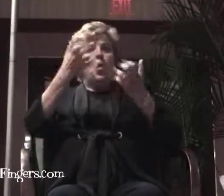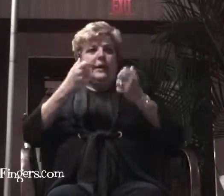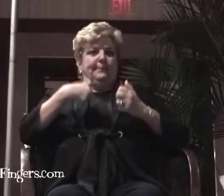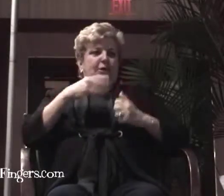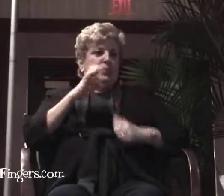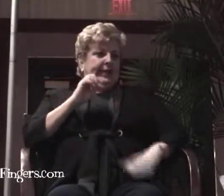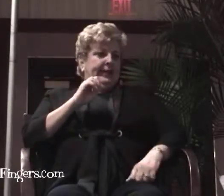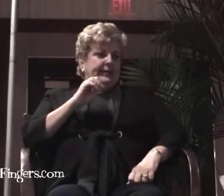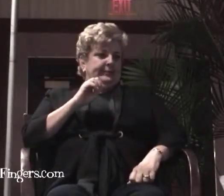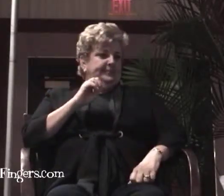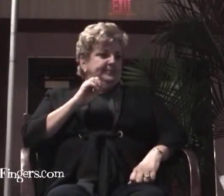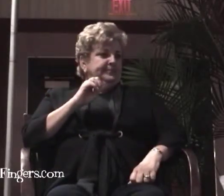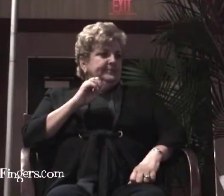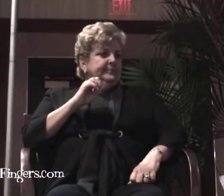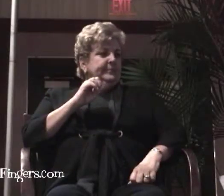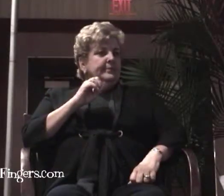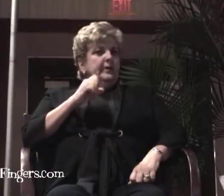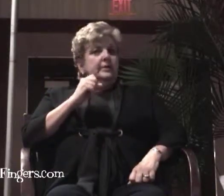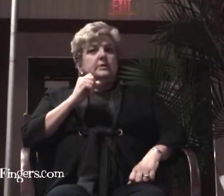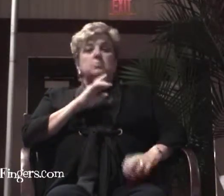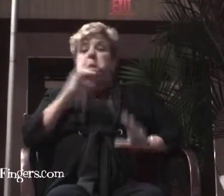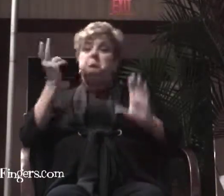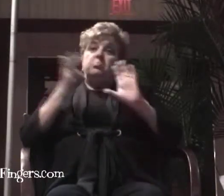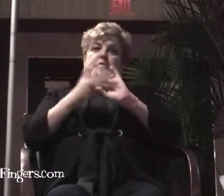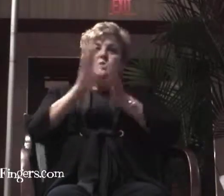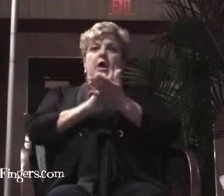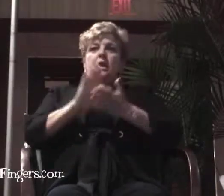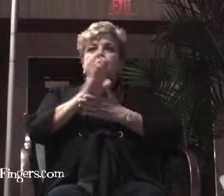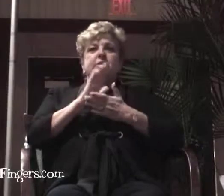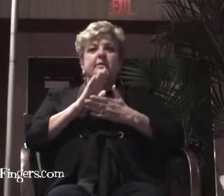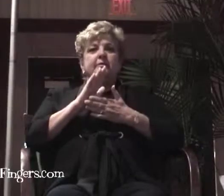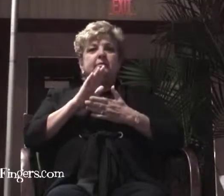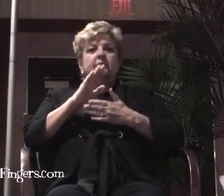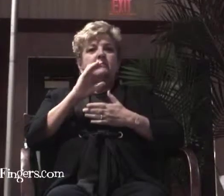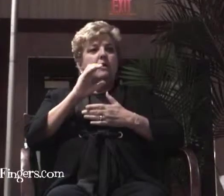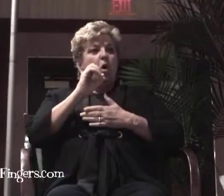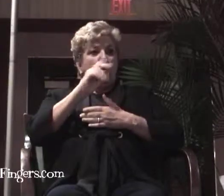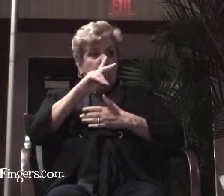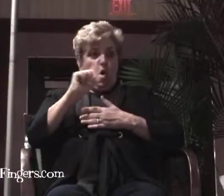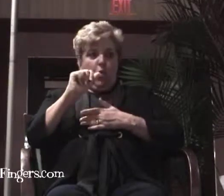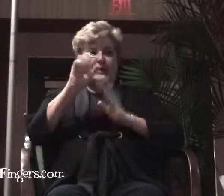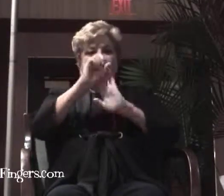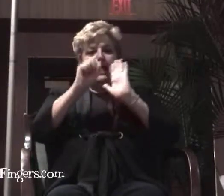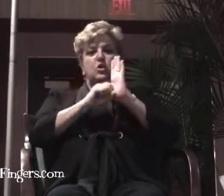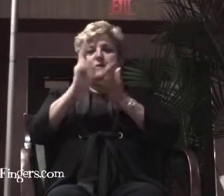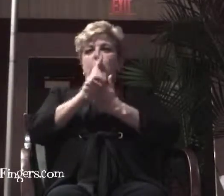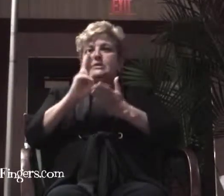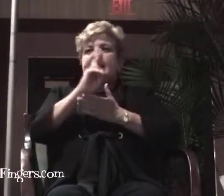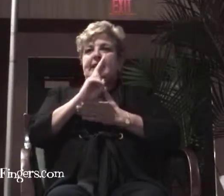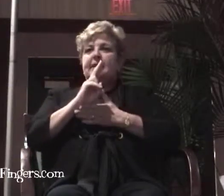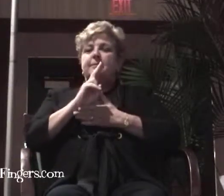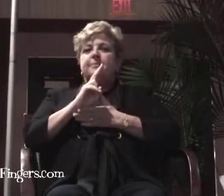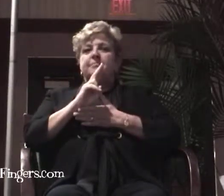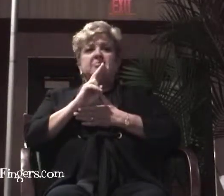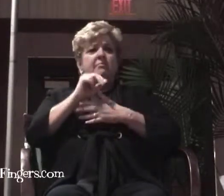And I went off to college. I went to Oklahoma State University. Didn't have a scholarship. My folks didn't have the money to pay for me to